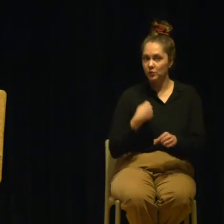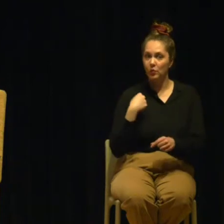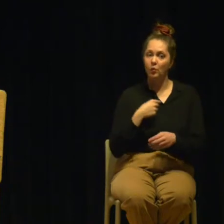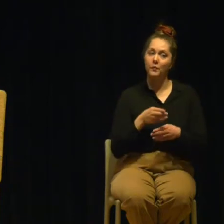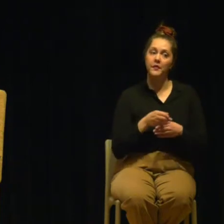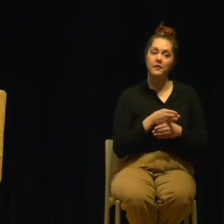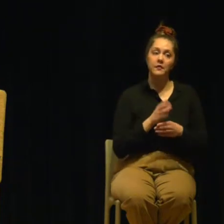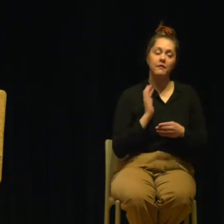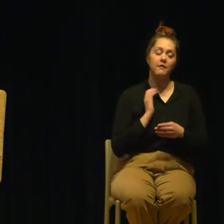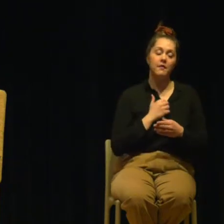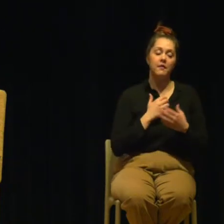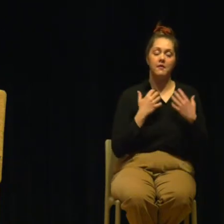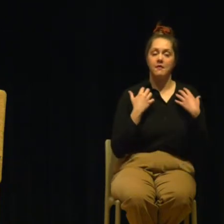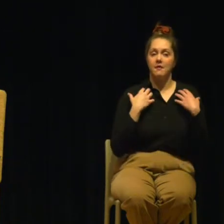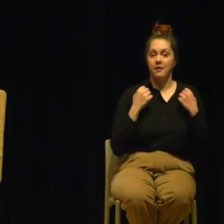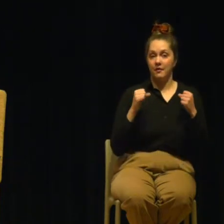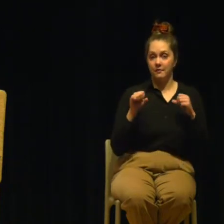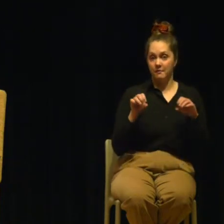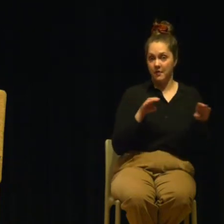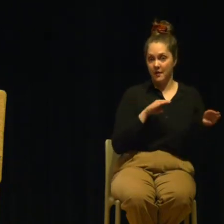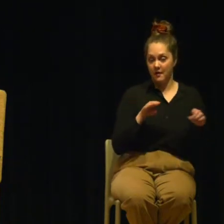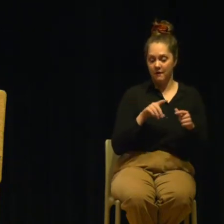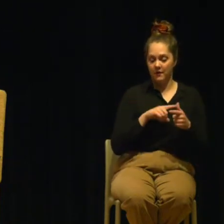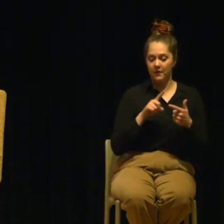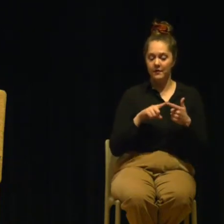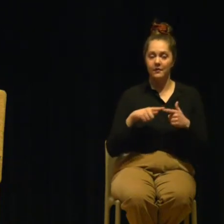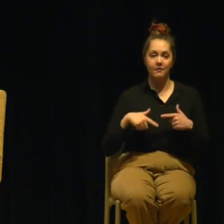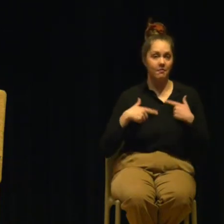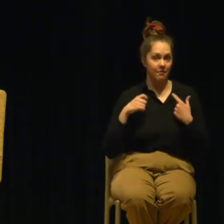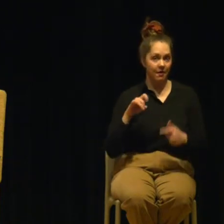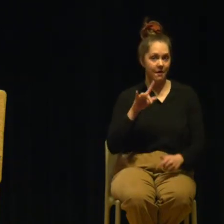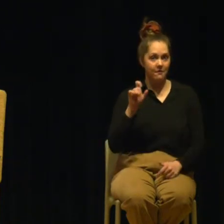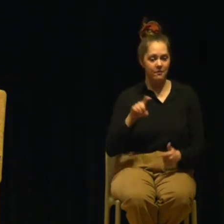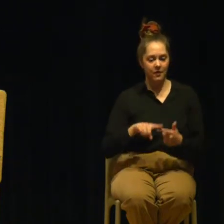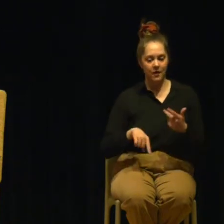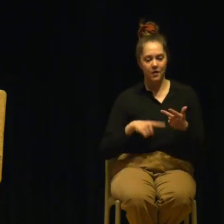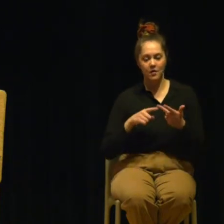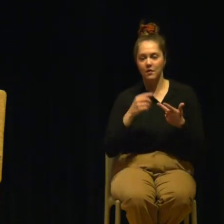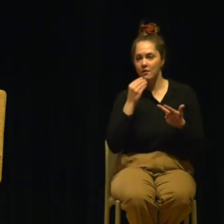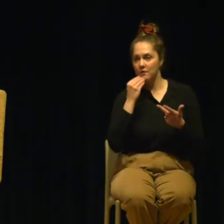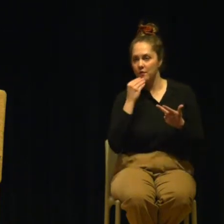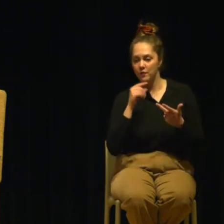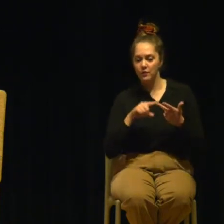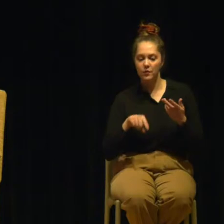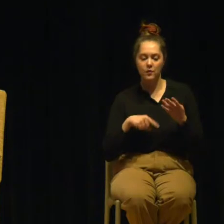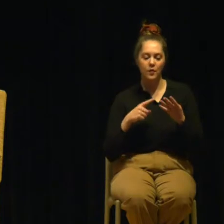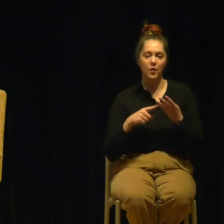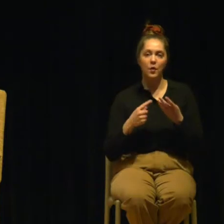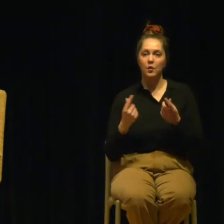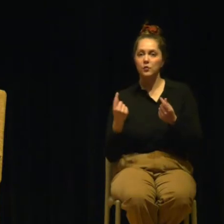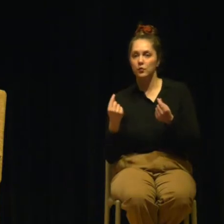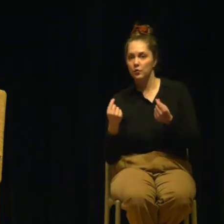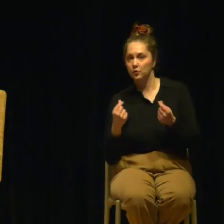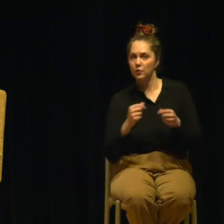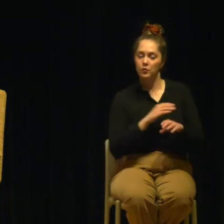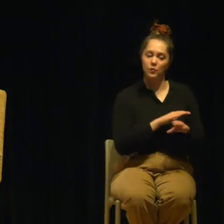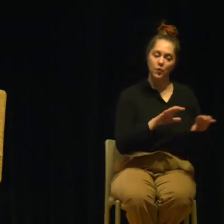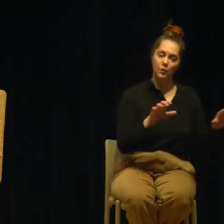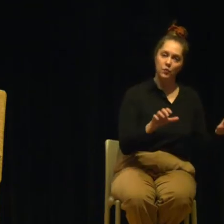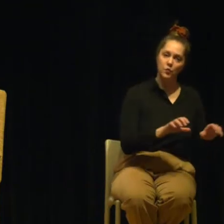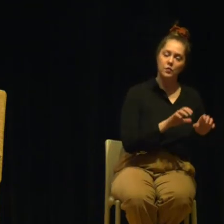share our health behaviors, our lifestyles, the foods we eat, the things we do and don't do that may